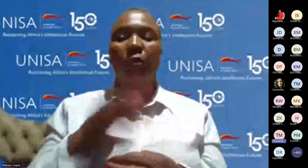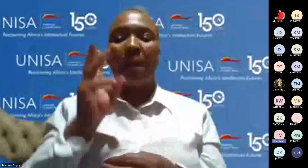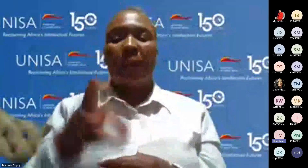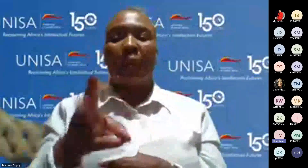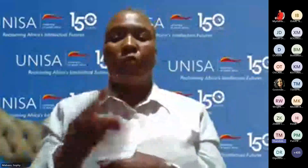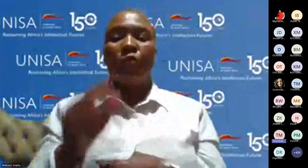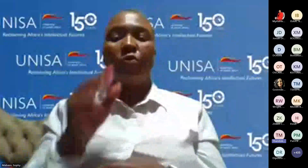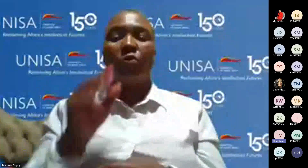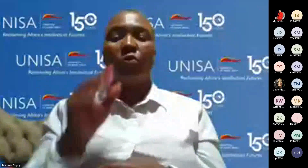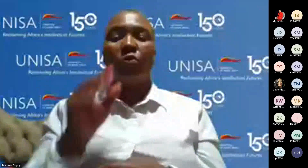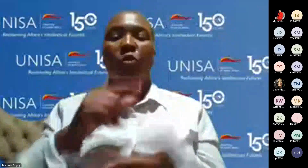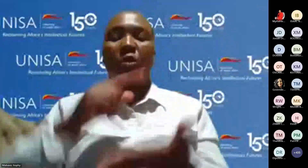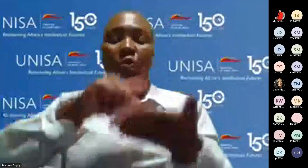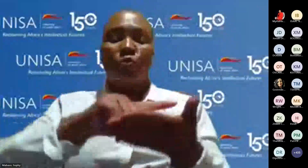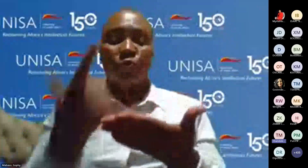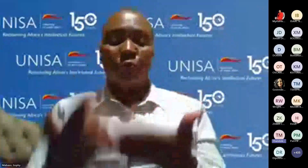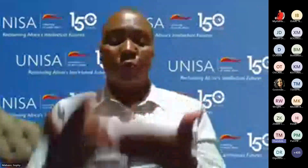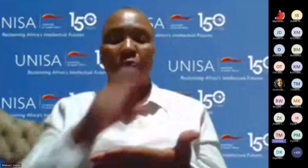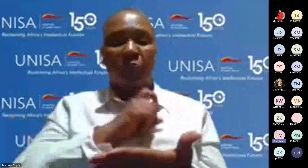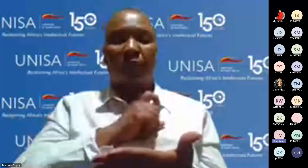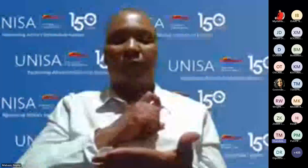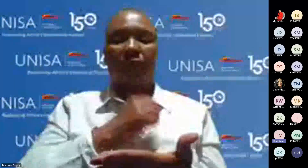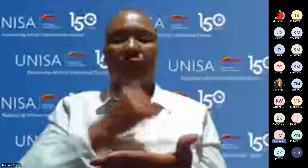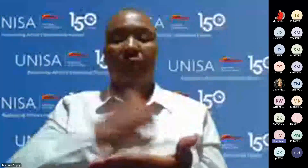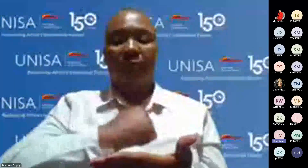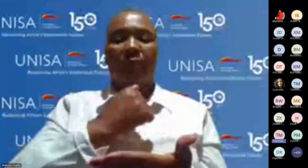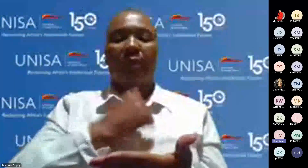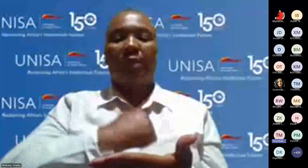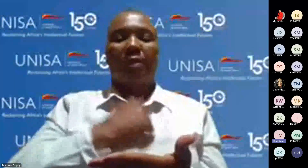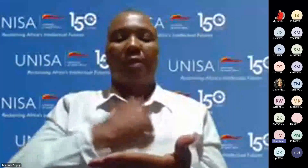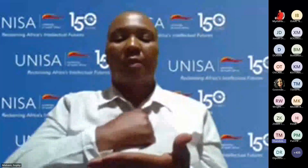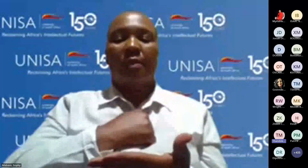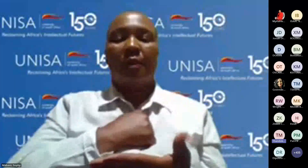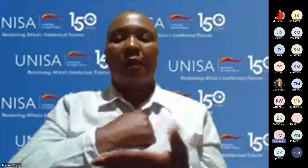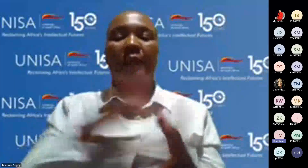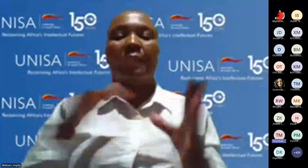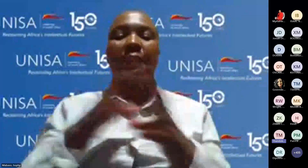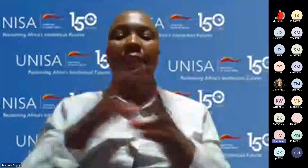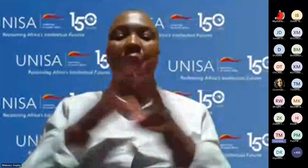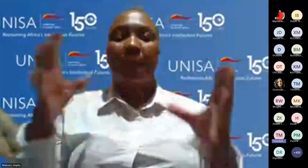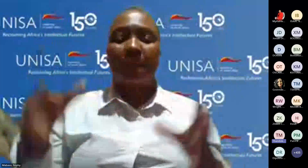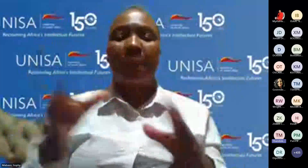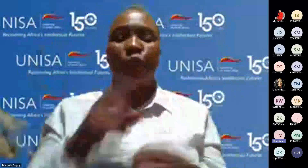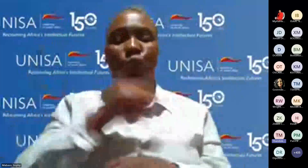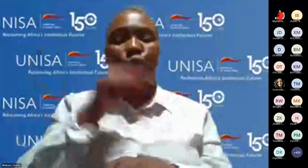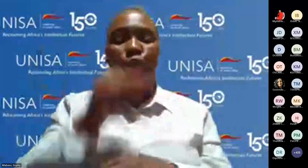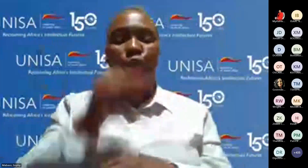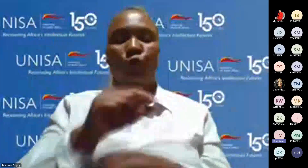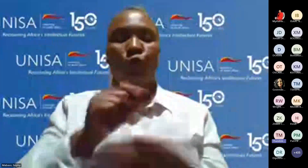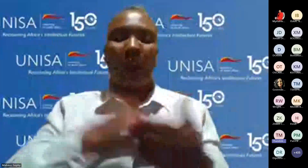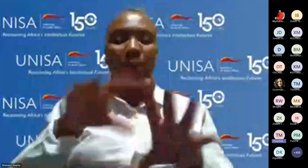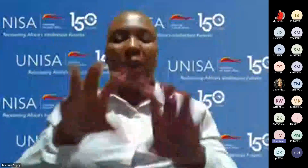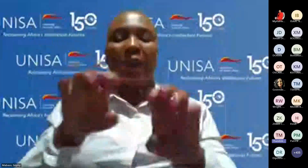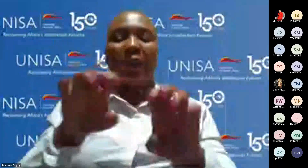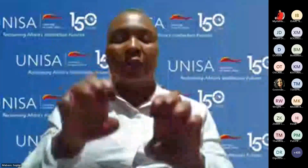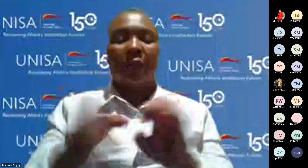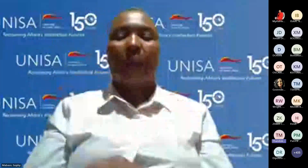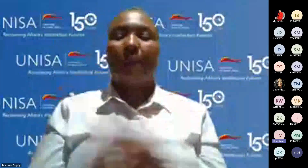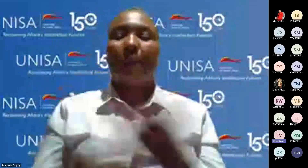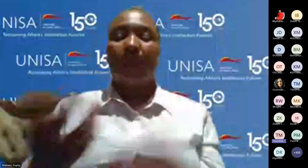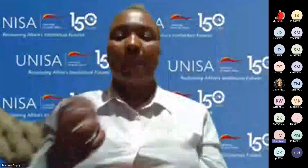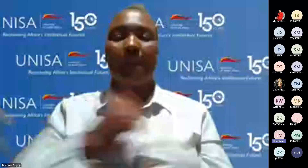using my laptop as the main provision for me to actually write my exam. So